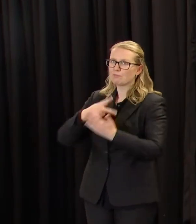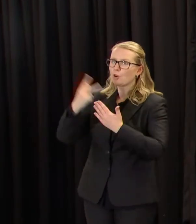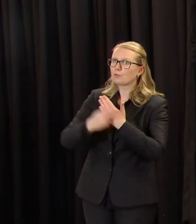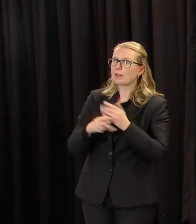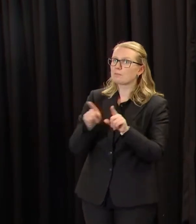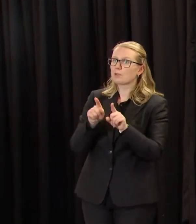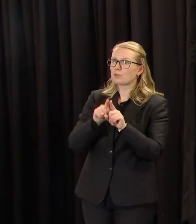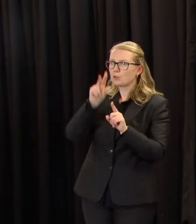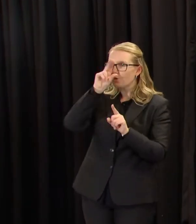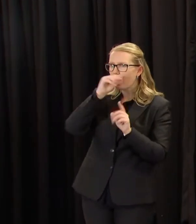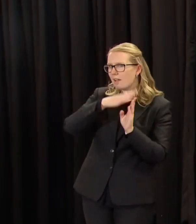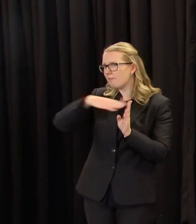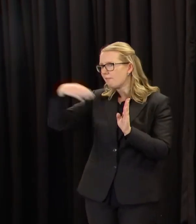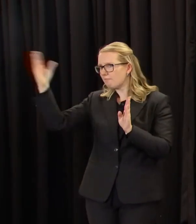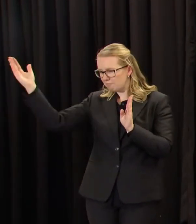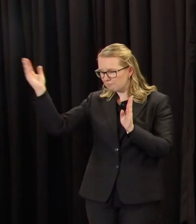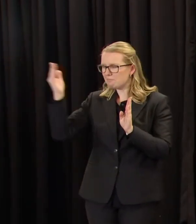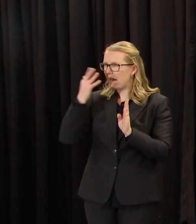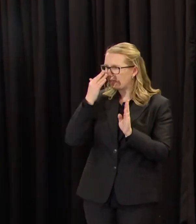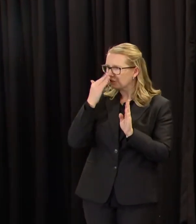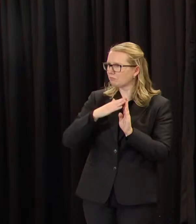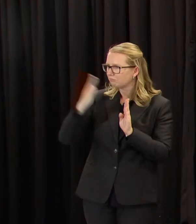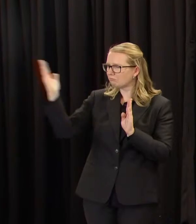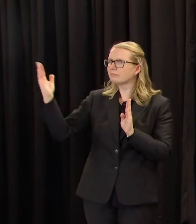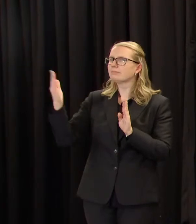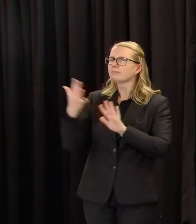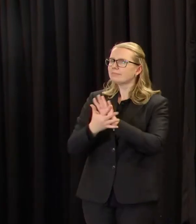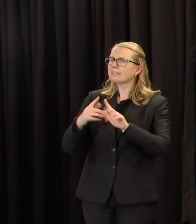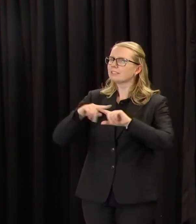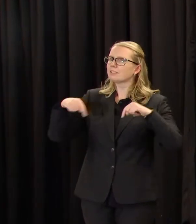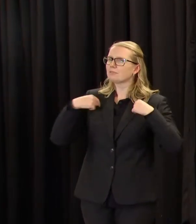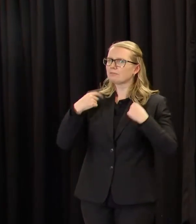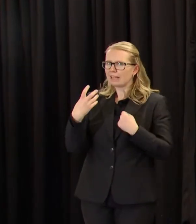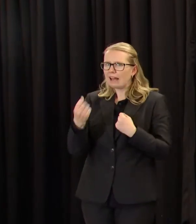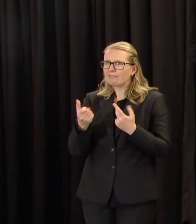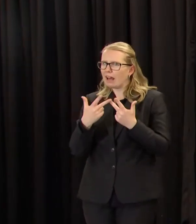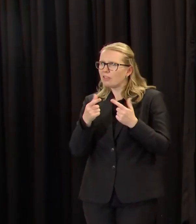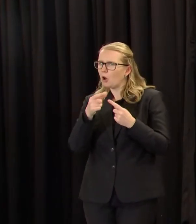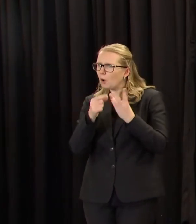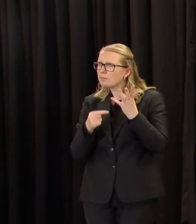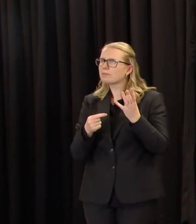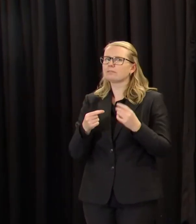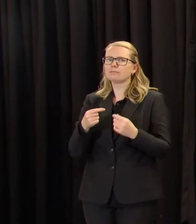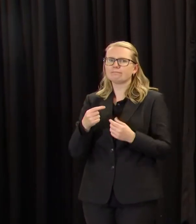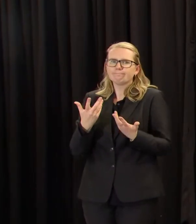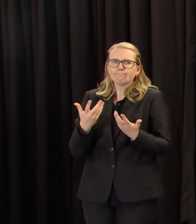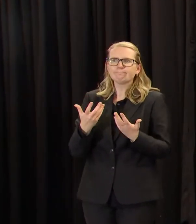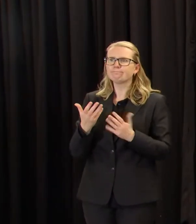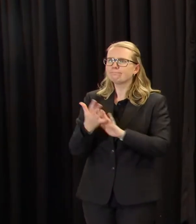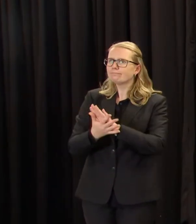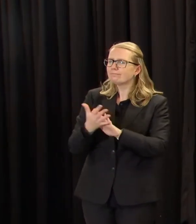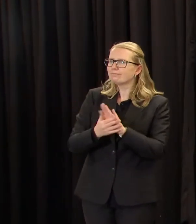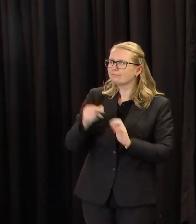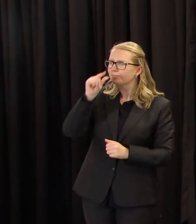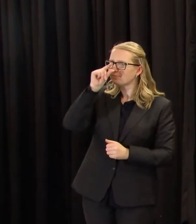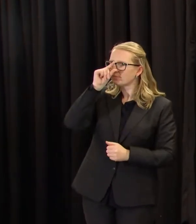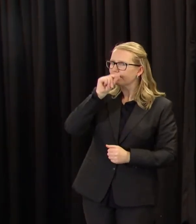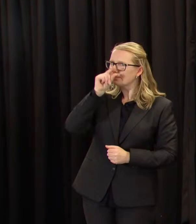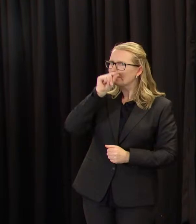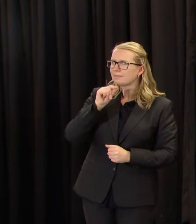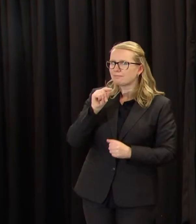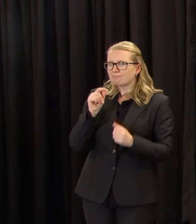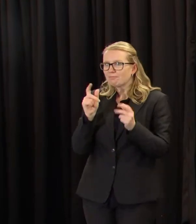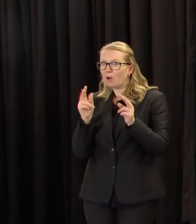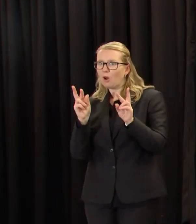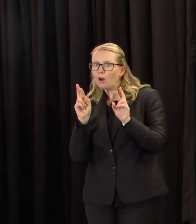and up. We've got options. We've got many options to do many different things. As we just heard before, we can, all of us with a sense of